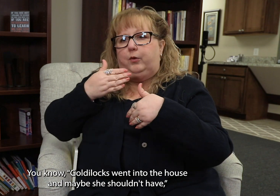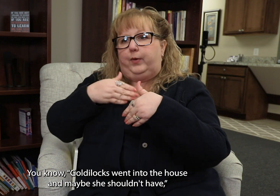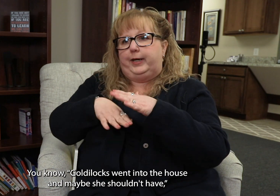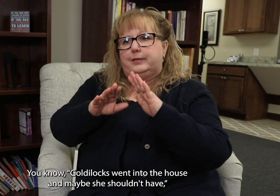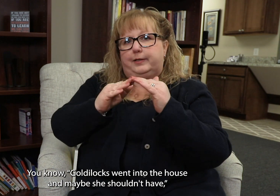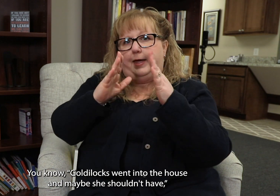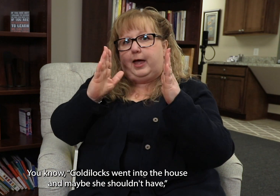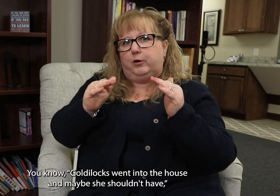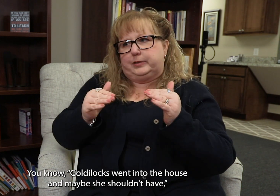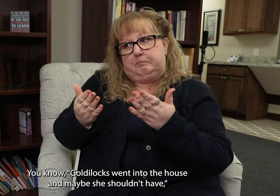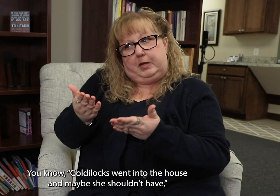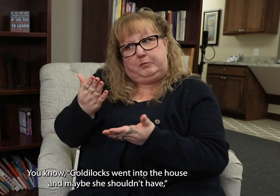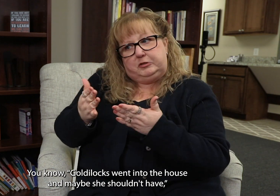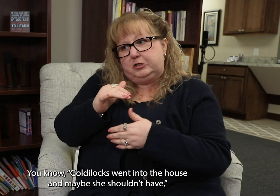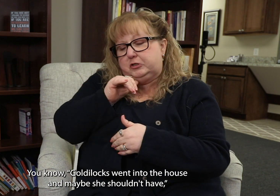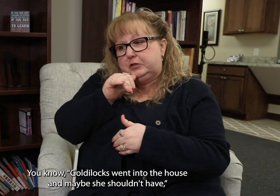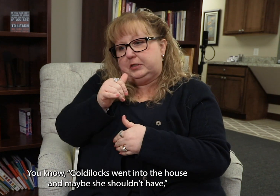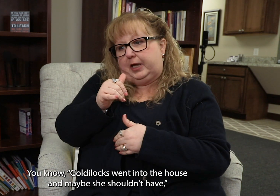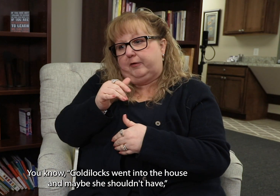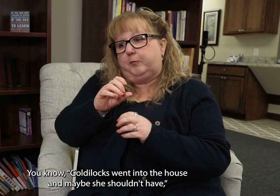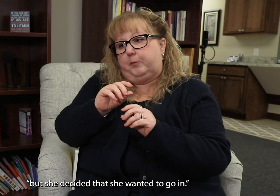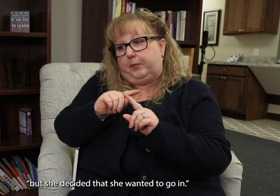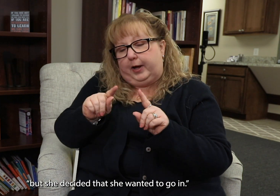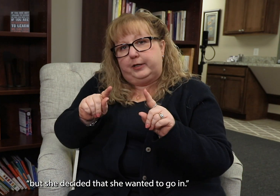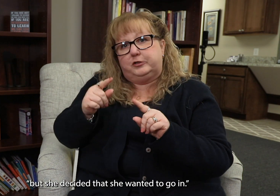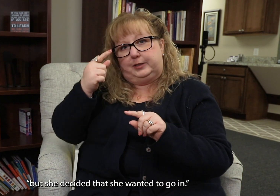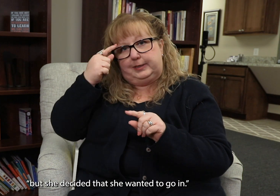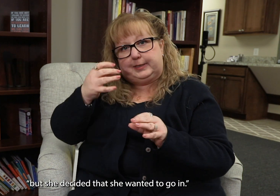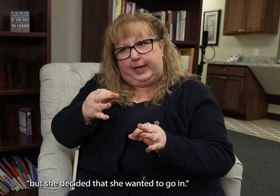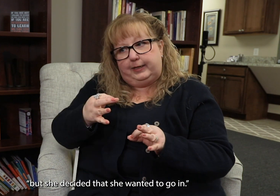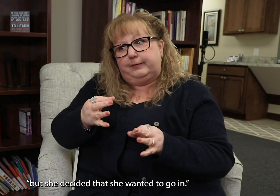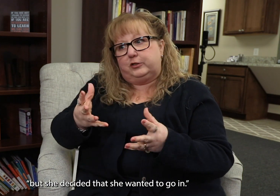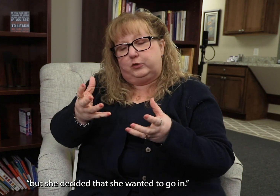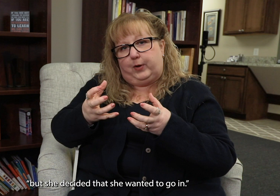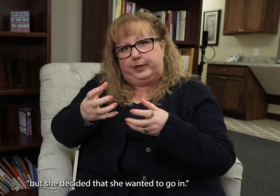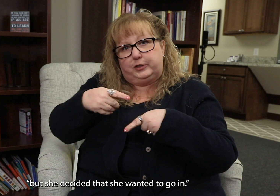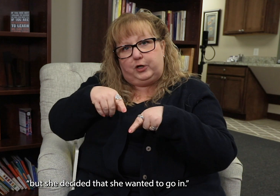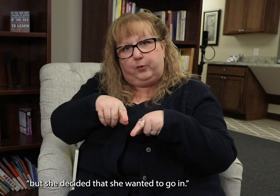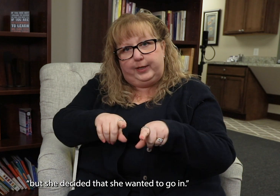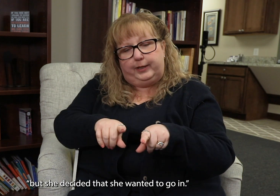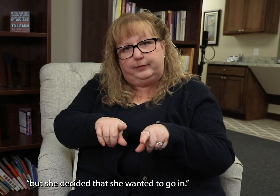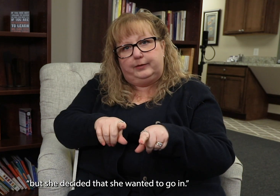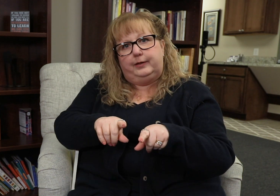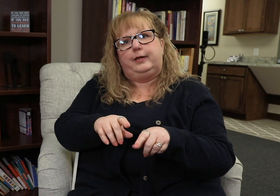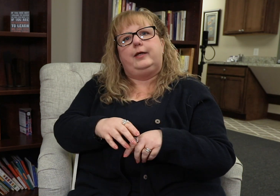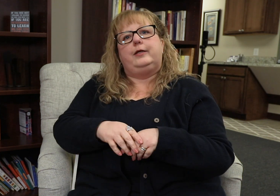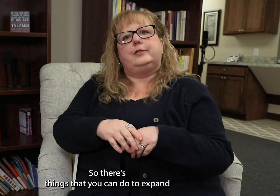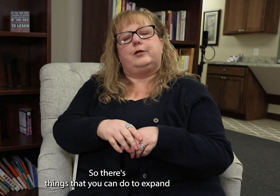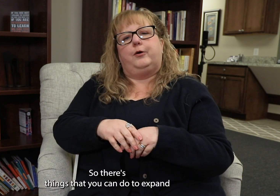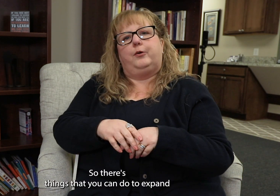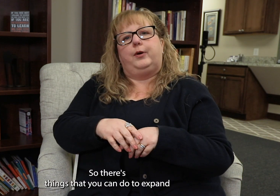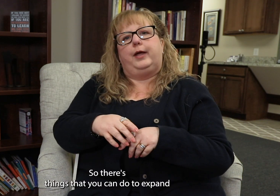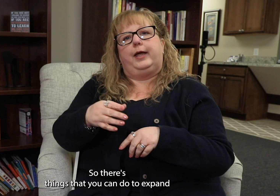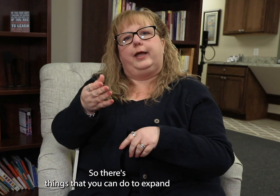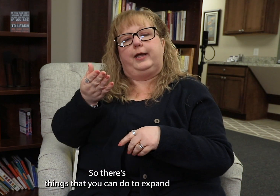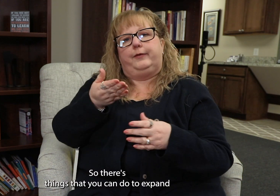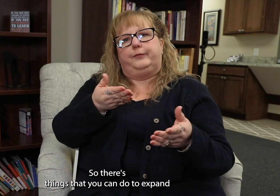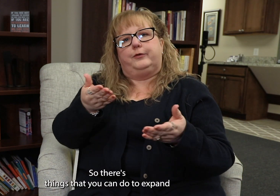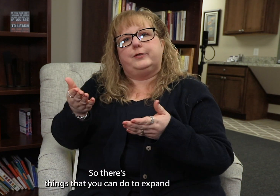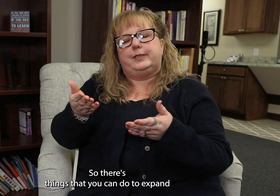went into the house and maybe she shouldn't have, but she decided that she wanted to go in. So there's things